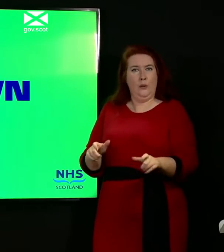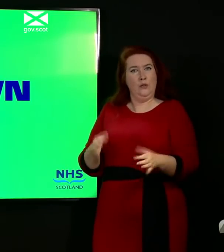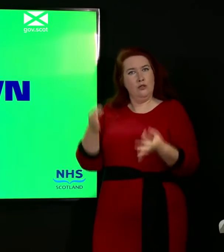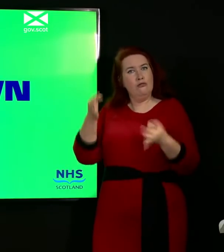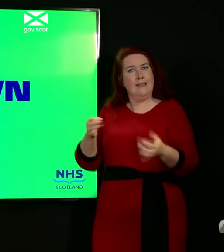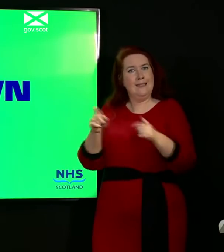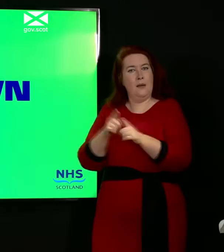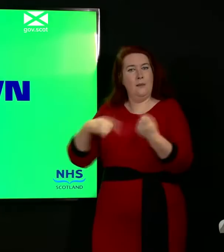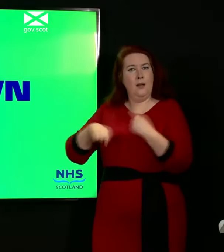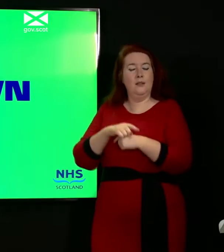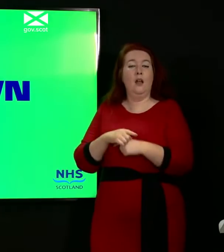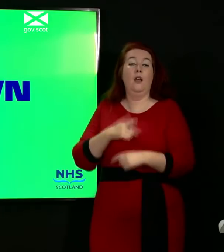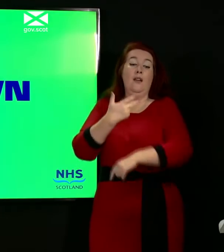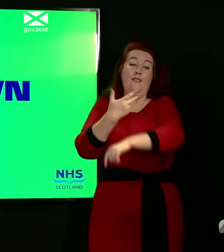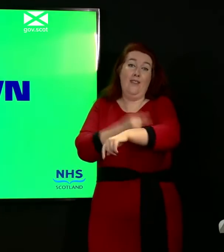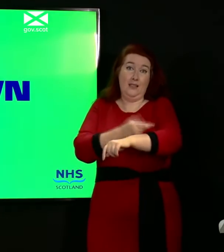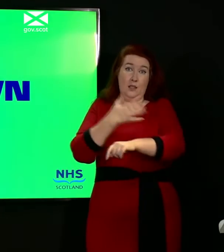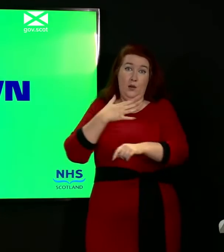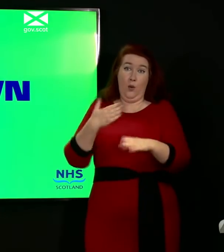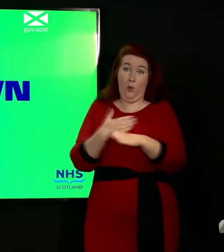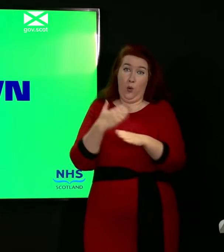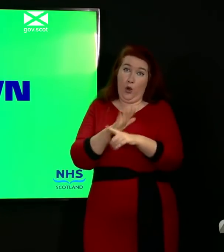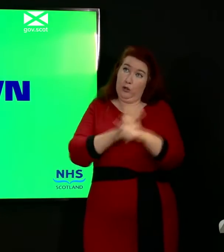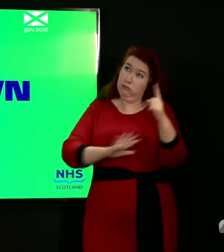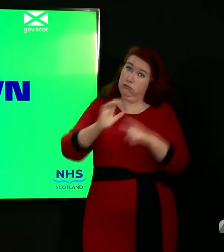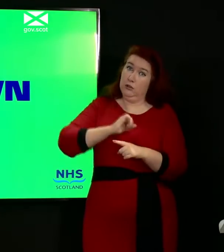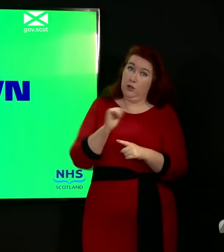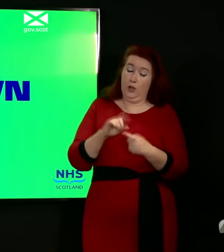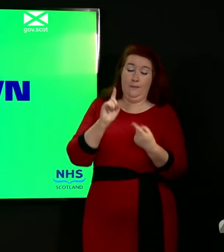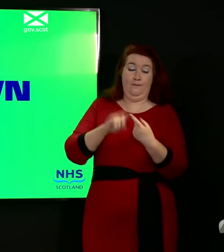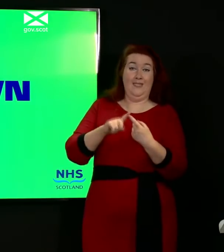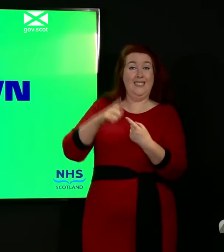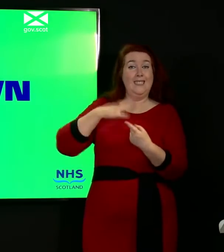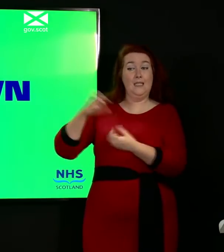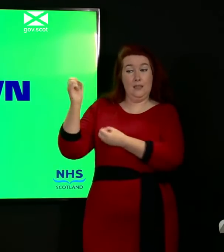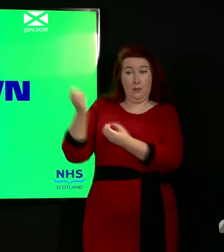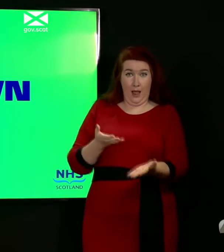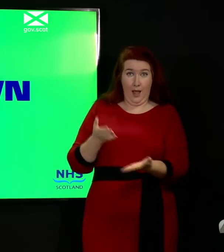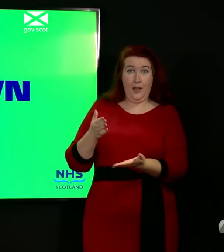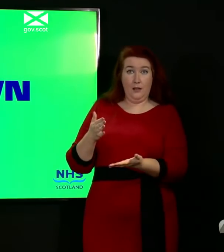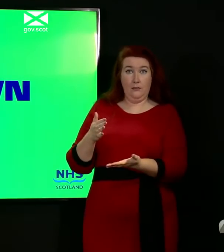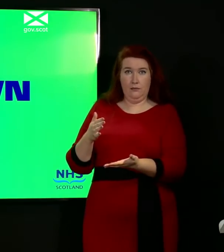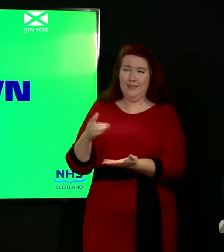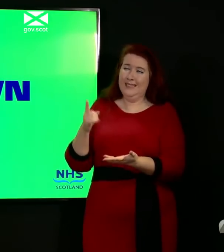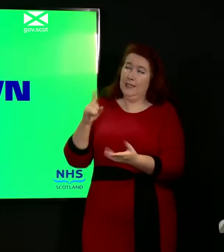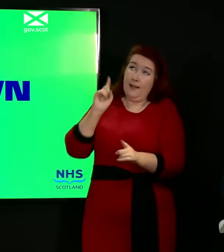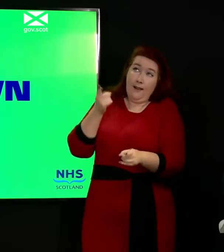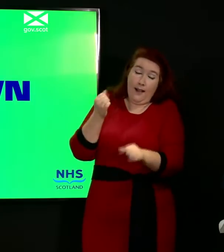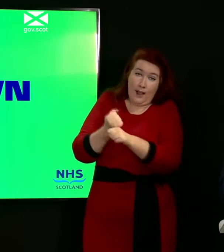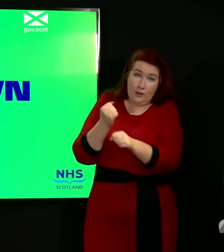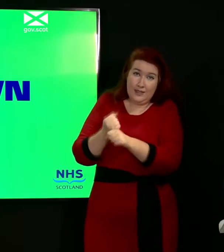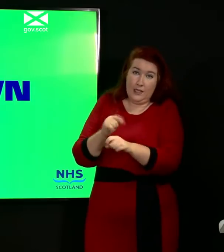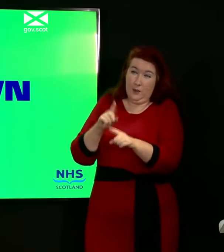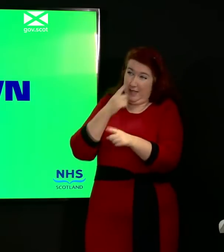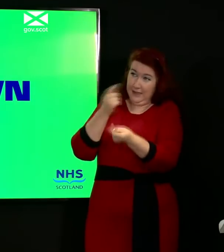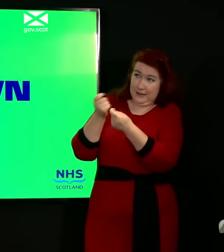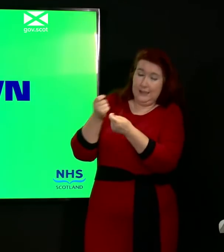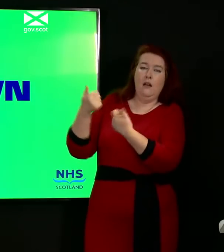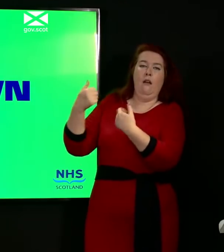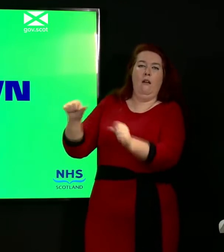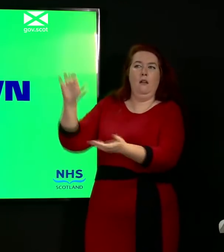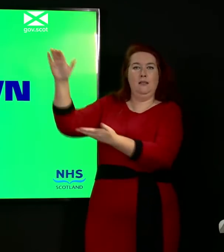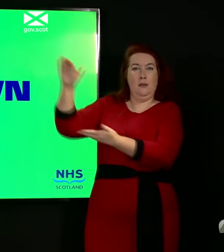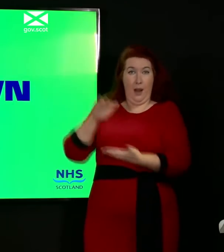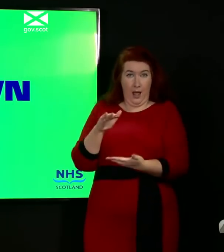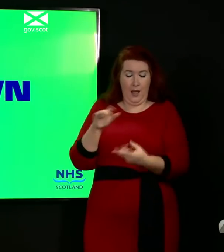things for vaccination to work across a population of our size. You need supply, which we can't guarantee, we can influence, but we cannot guarantee